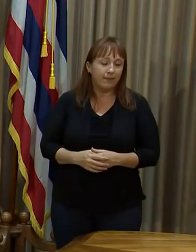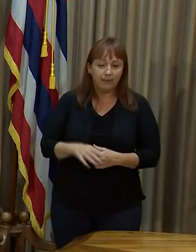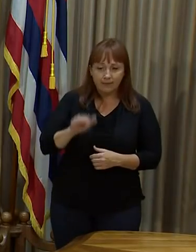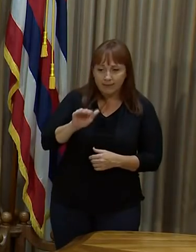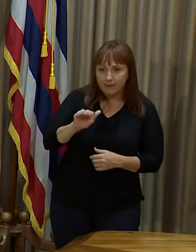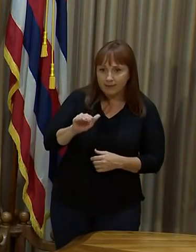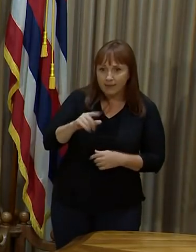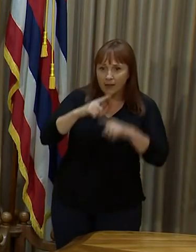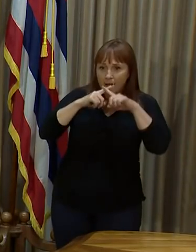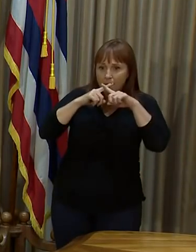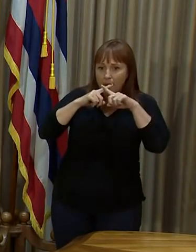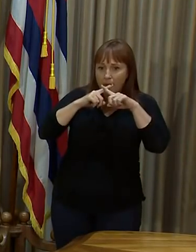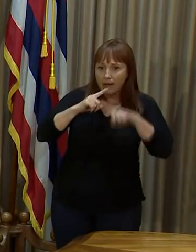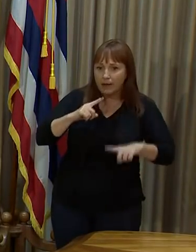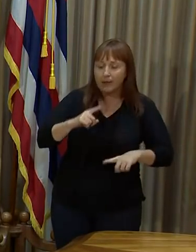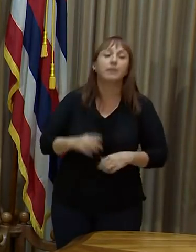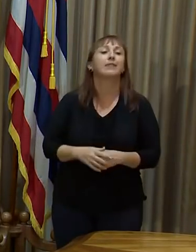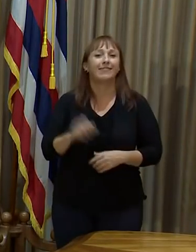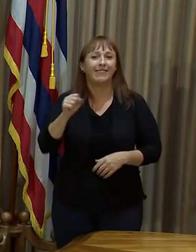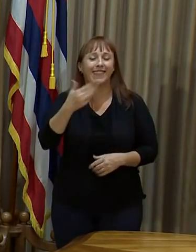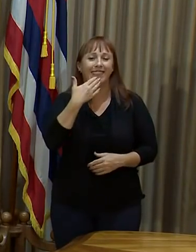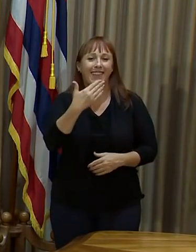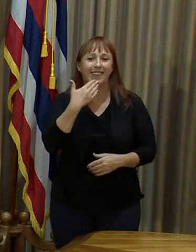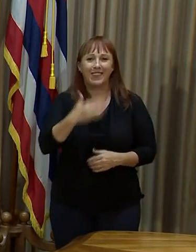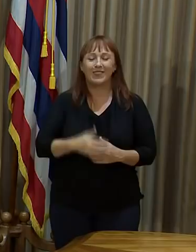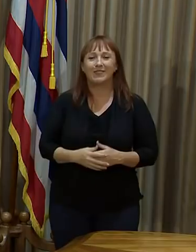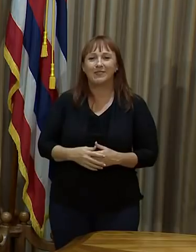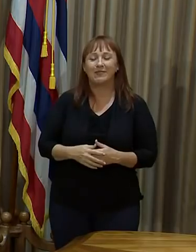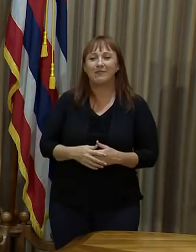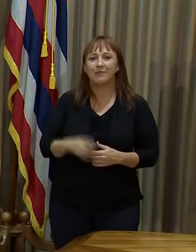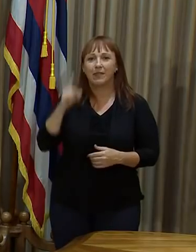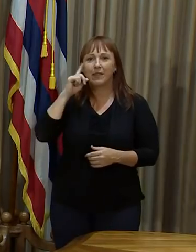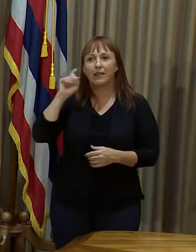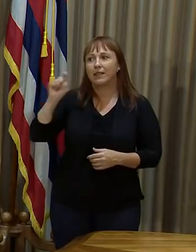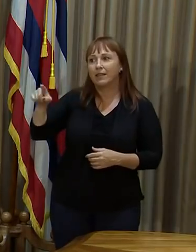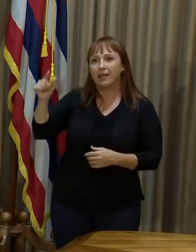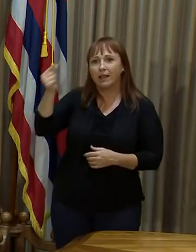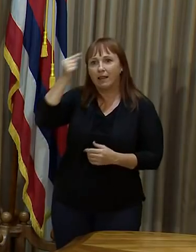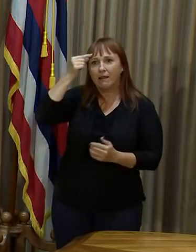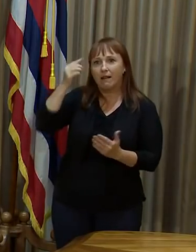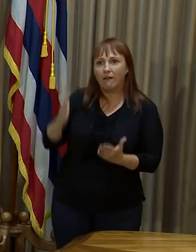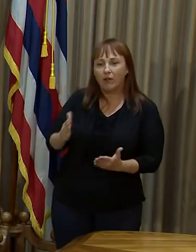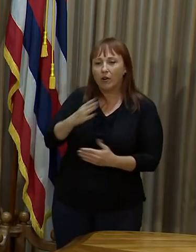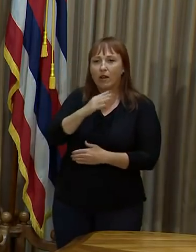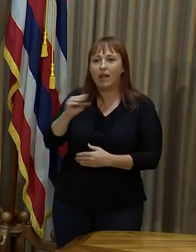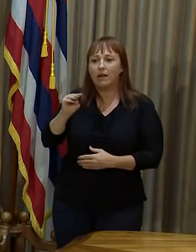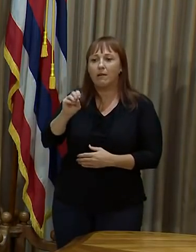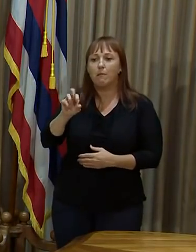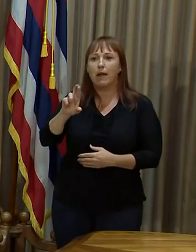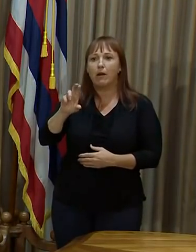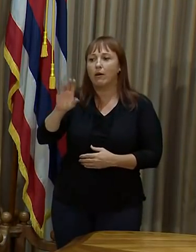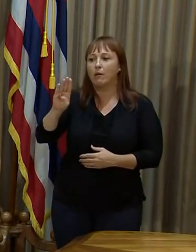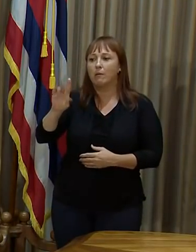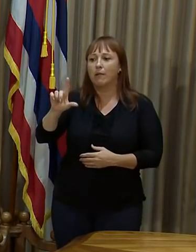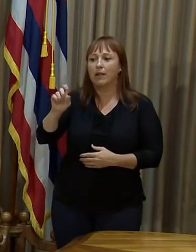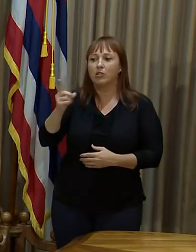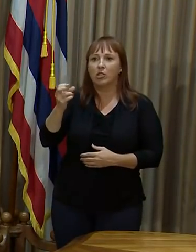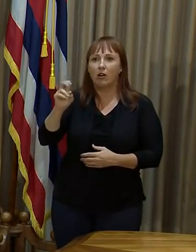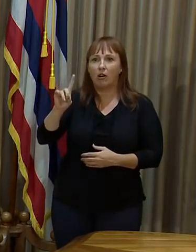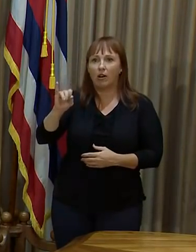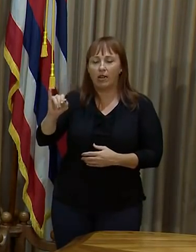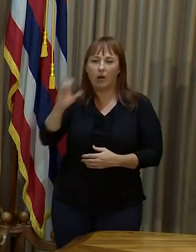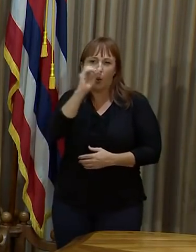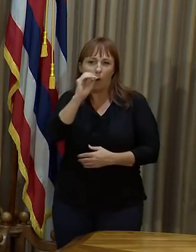Stuart, I think you need to unmute. Yeah, thank you. Yes, this is for Governor Ige and Mayor Blangiardi. What